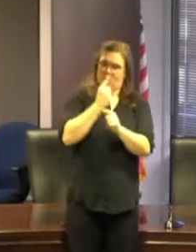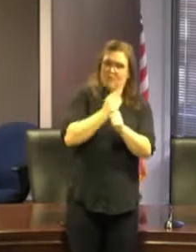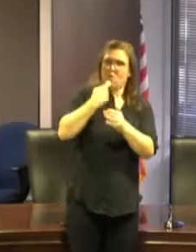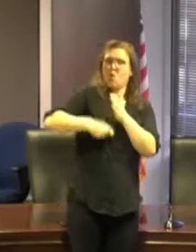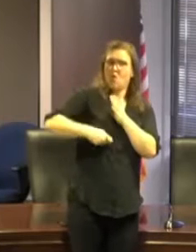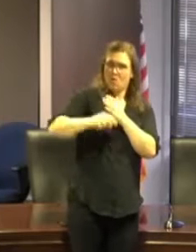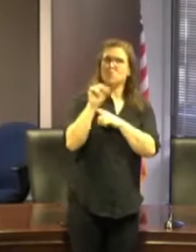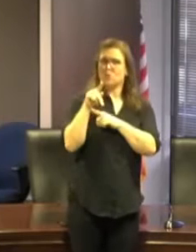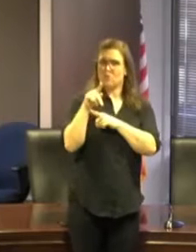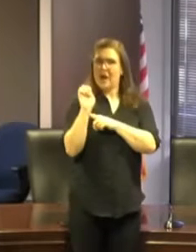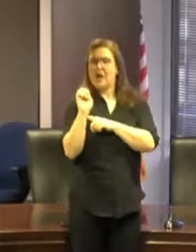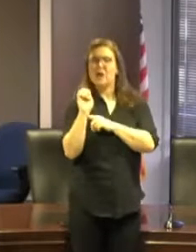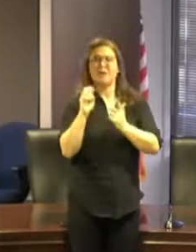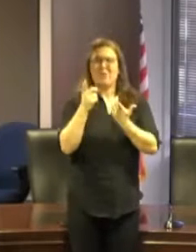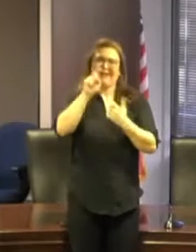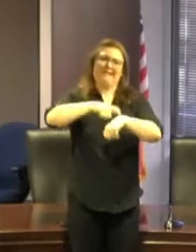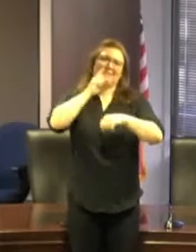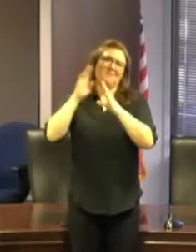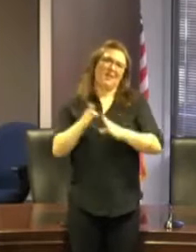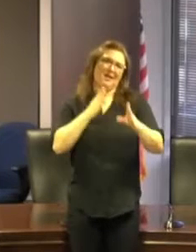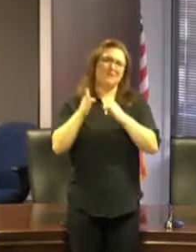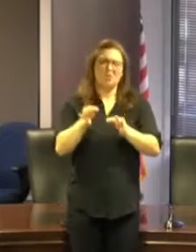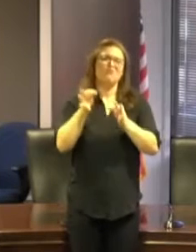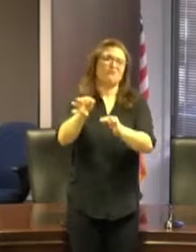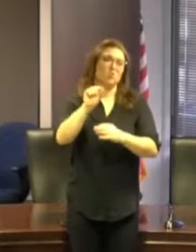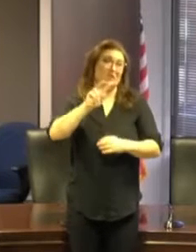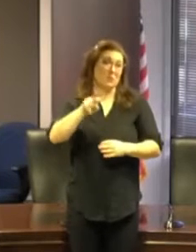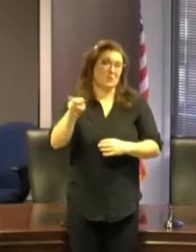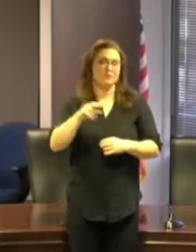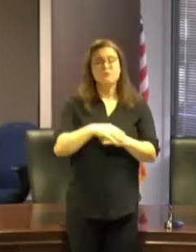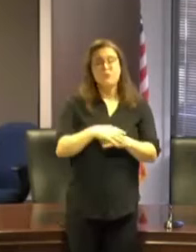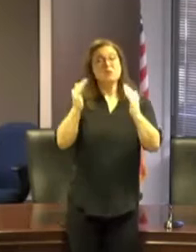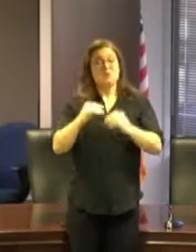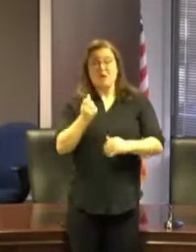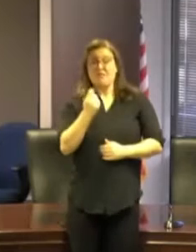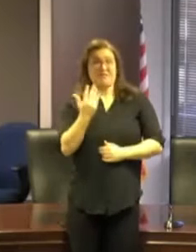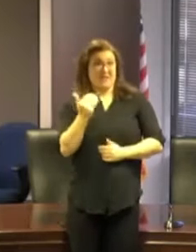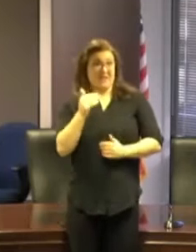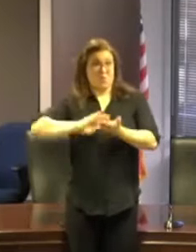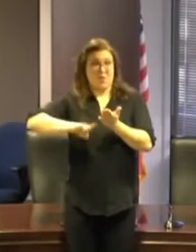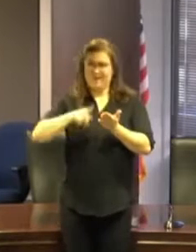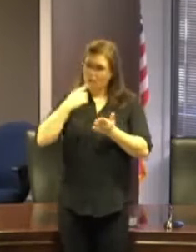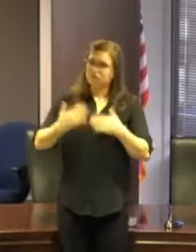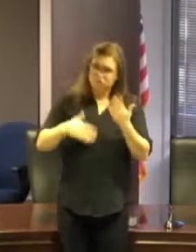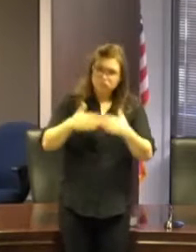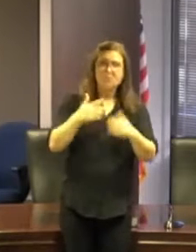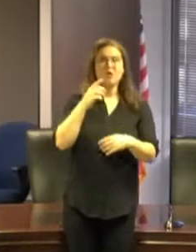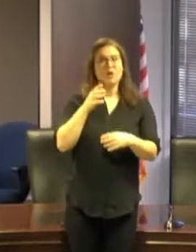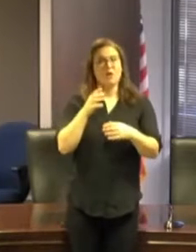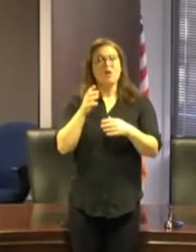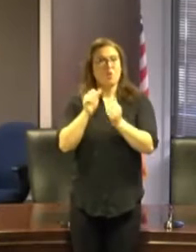up. The 1115 waiver continues to make great progress with CMS, and